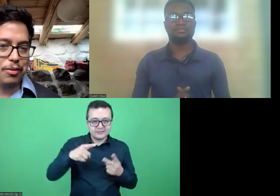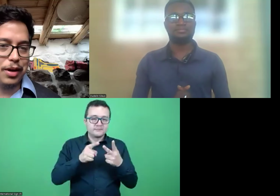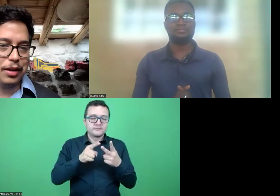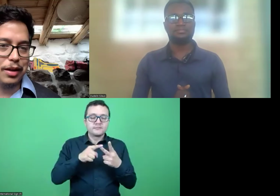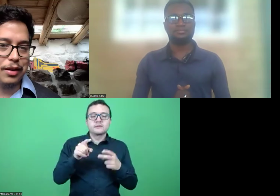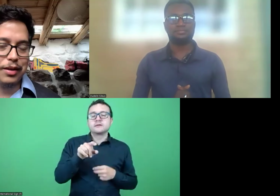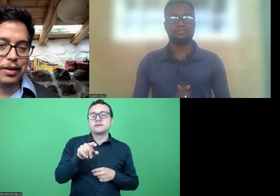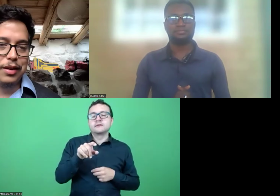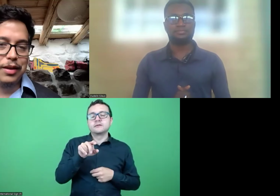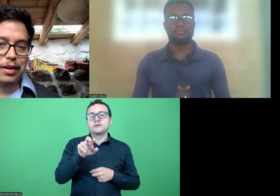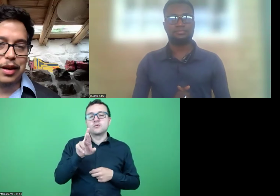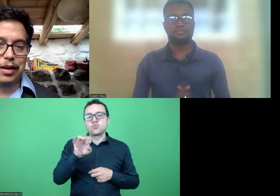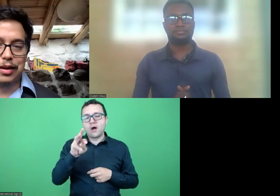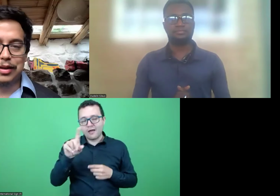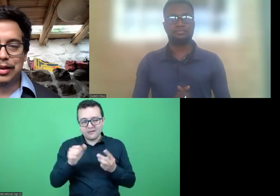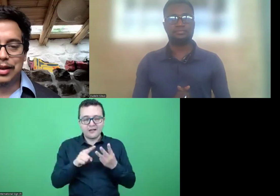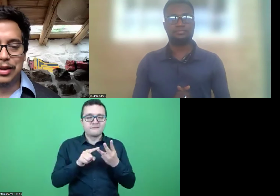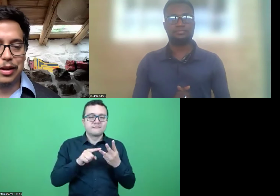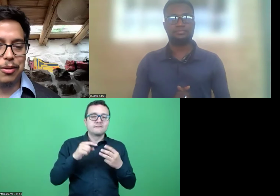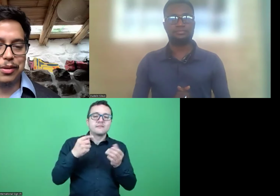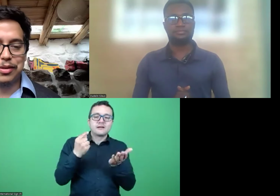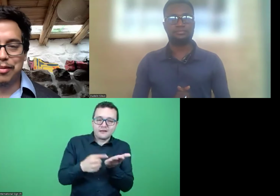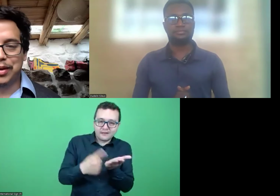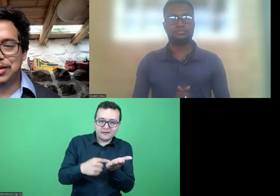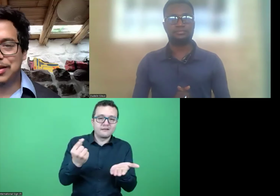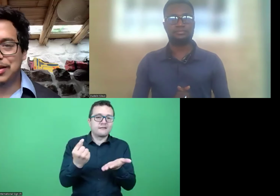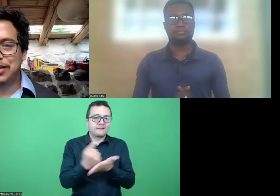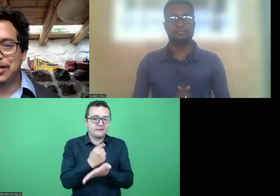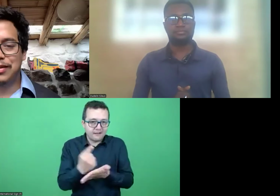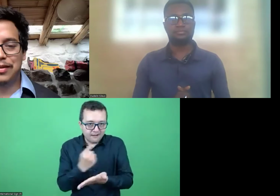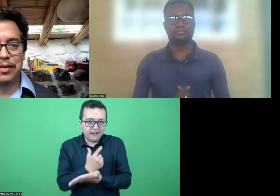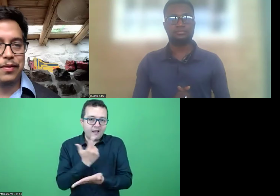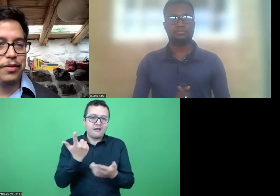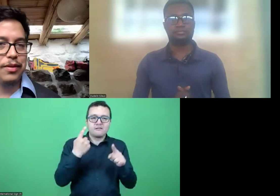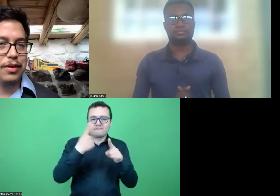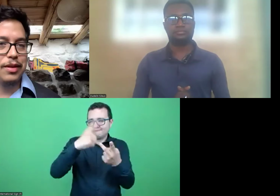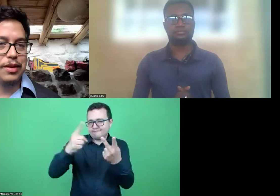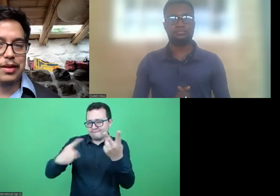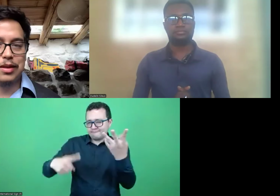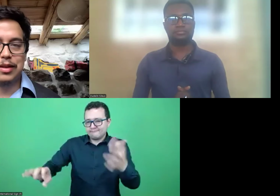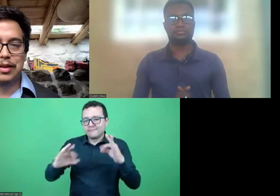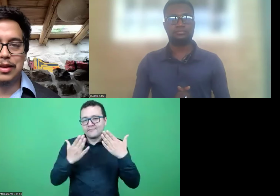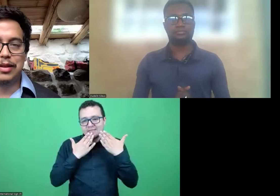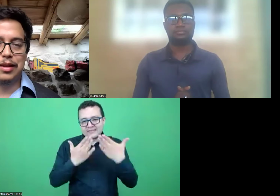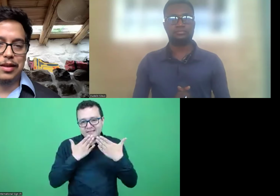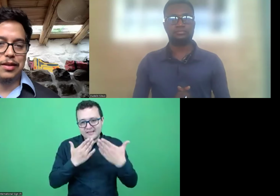Malawi, Uganda, Ghana. Thank you all so much.